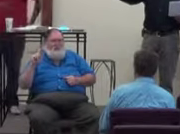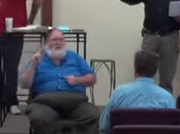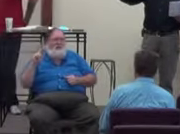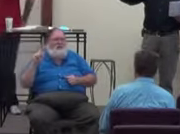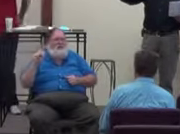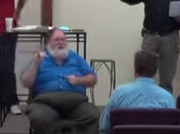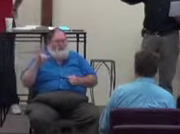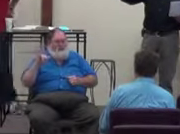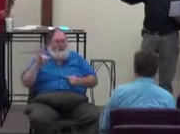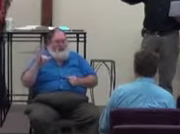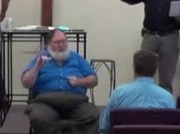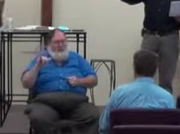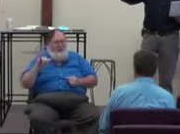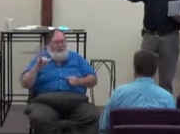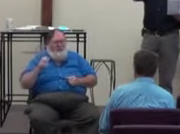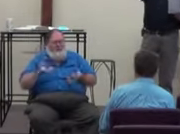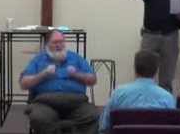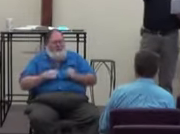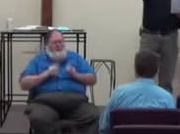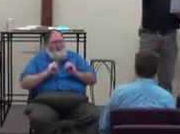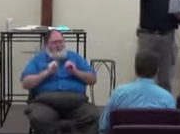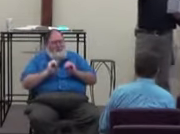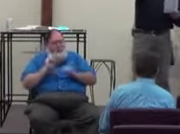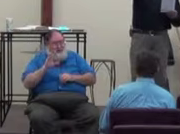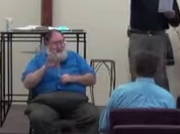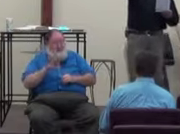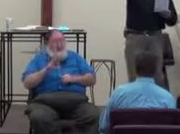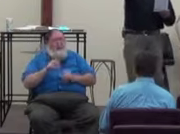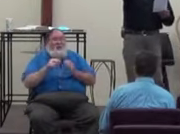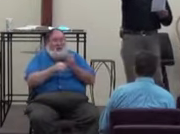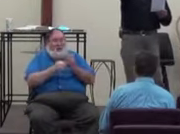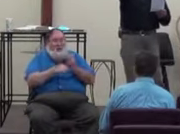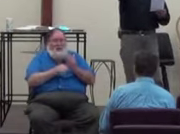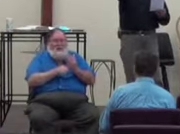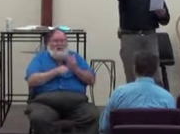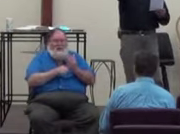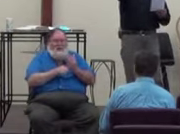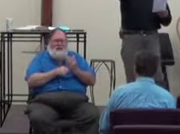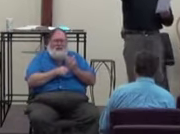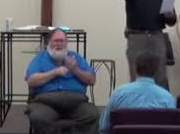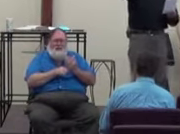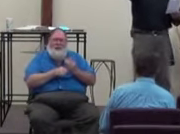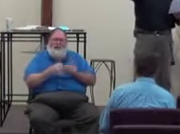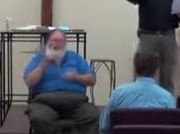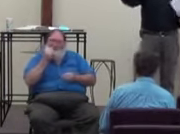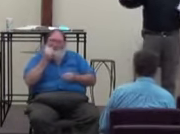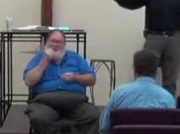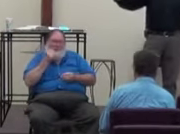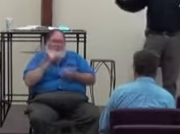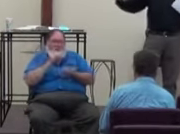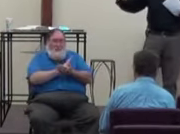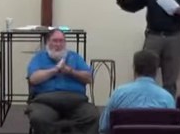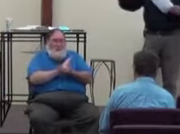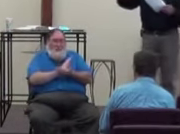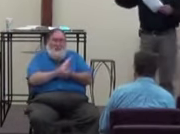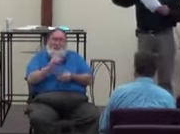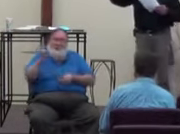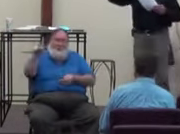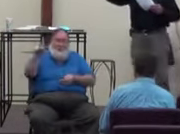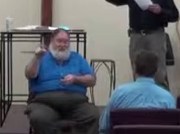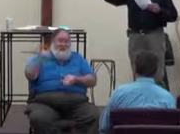And that reminds me of something. Also, there's a snack sheet on the refrigerator back there. Two or three of